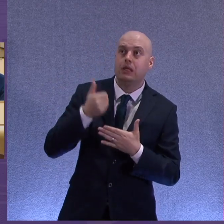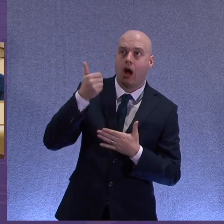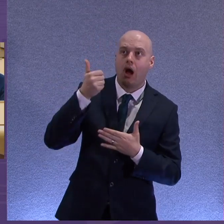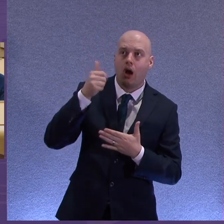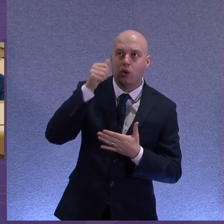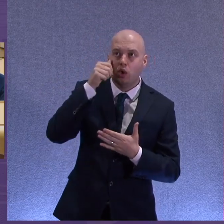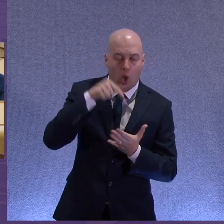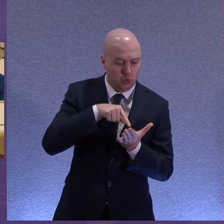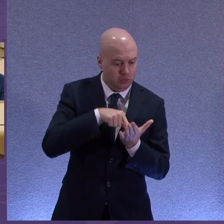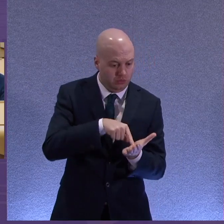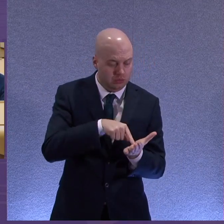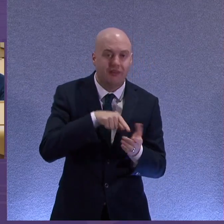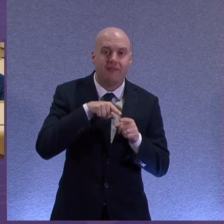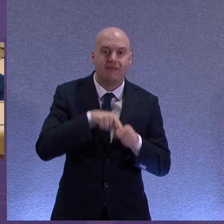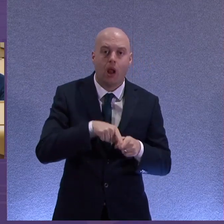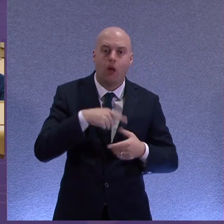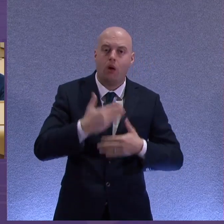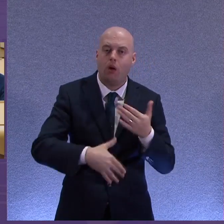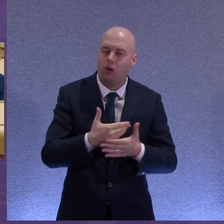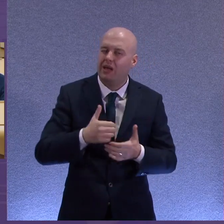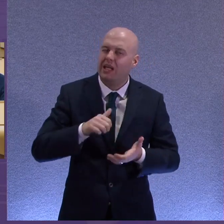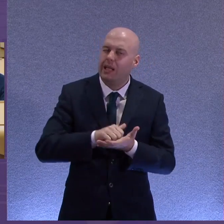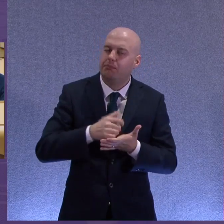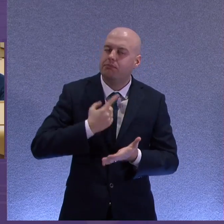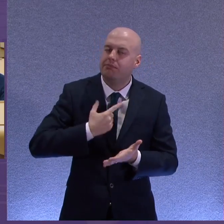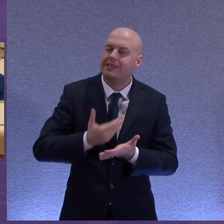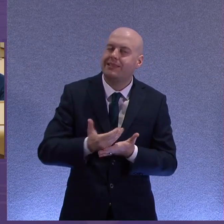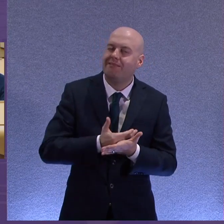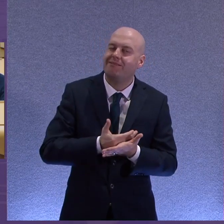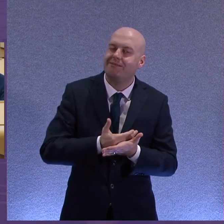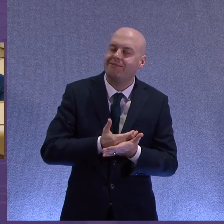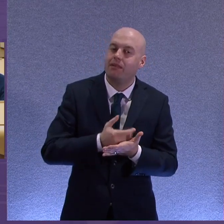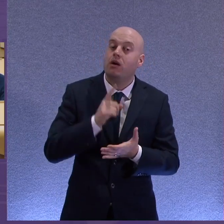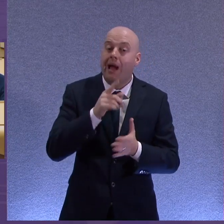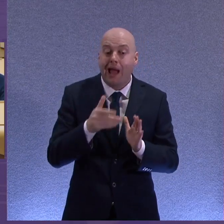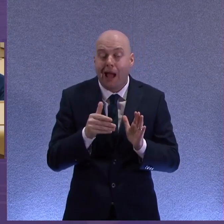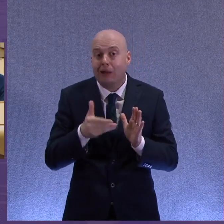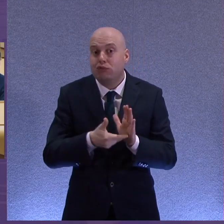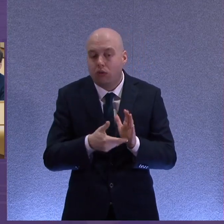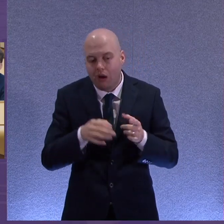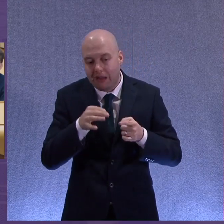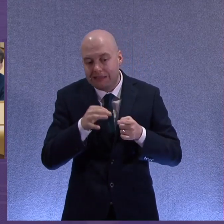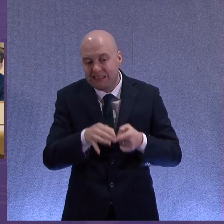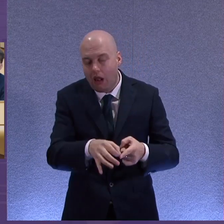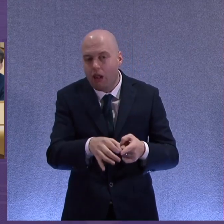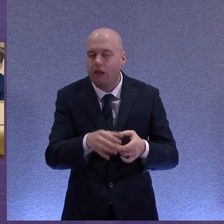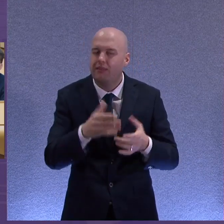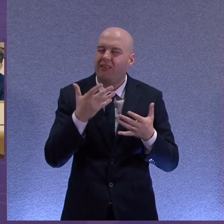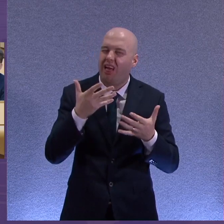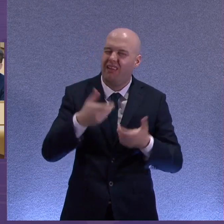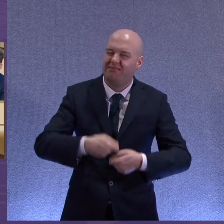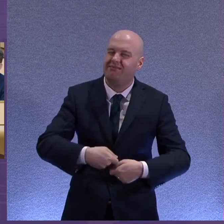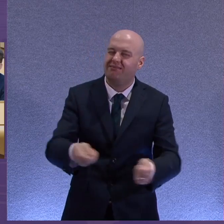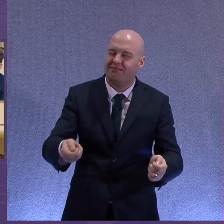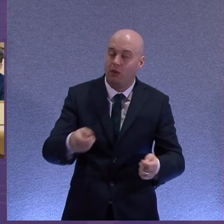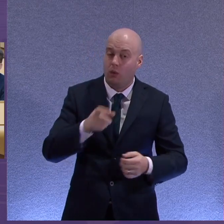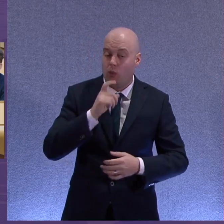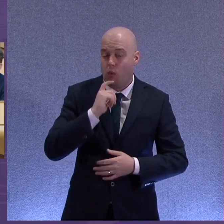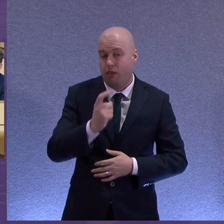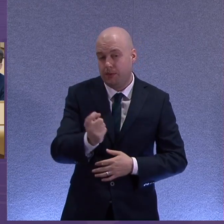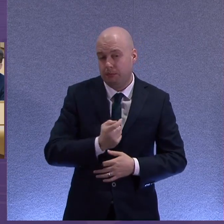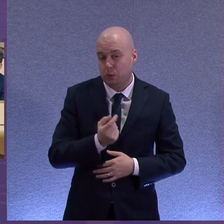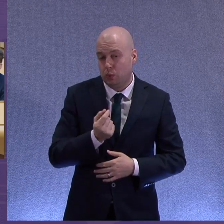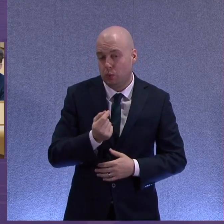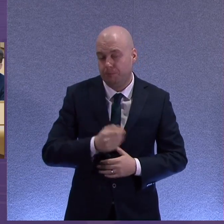Where detail yet remains to be made public, to accept that that detail will be forthcoming. Our leaders here in Scotland, just as at Westminster,